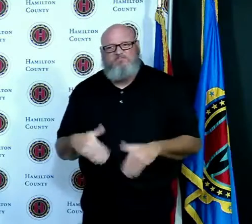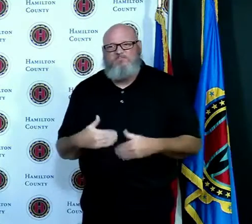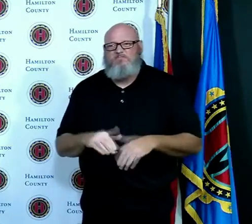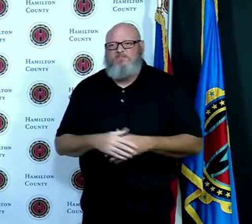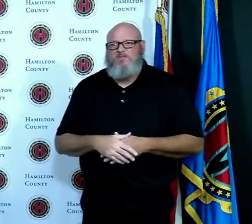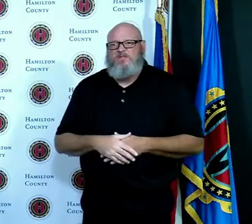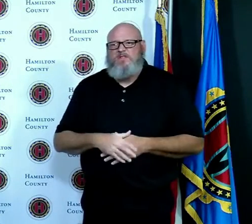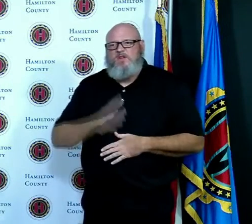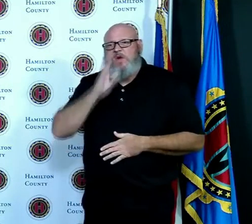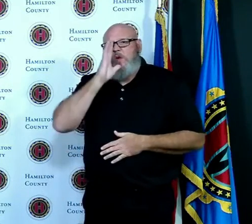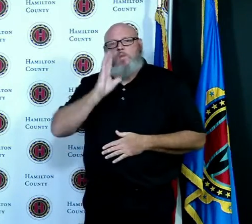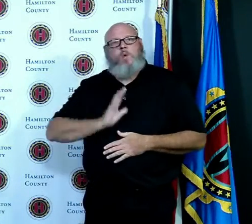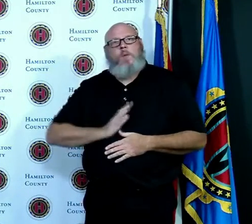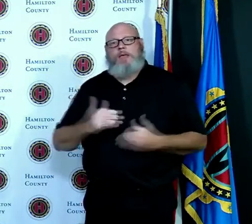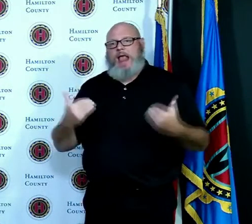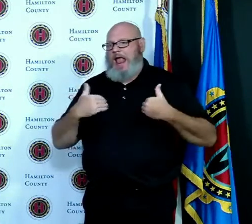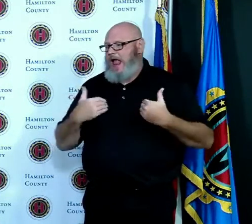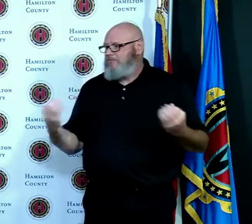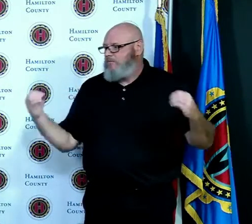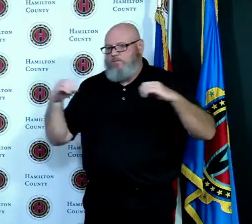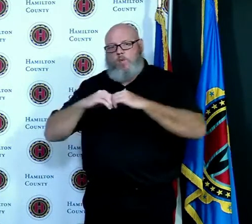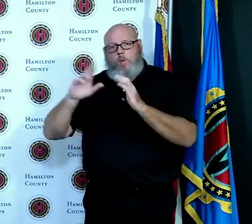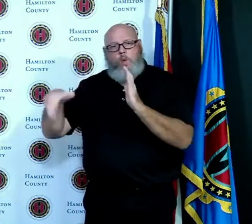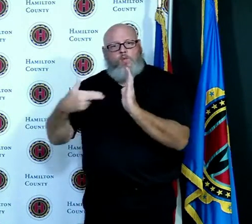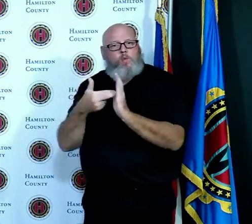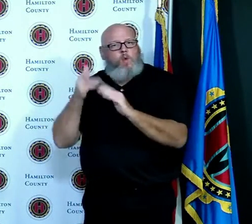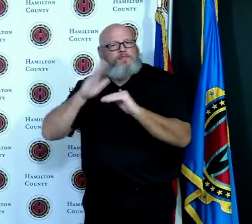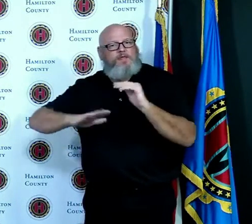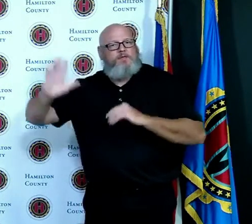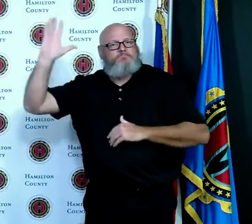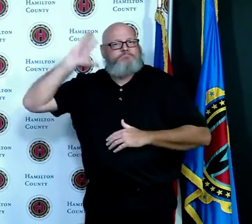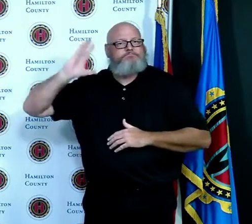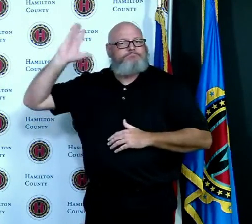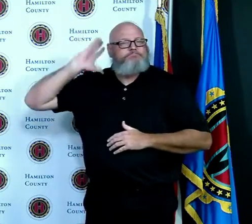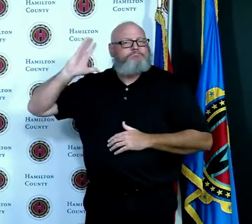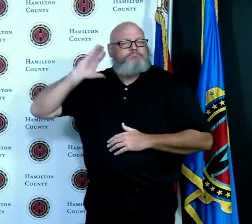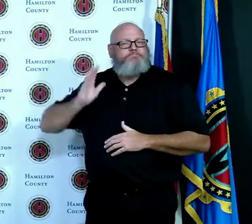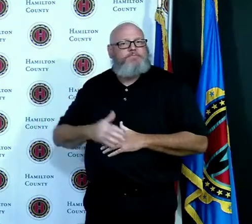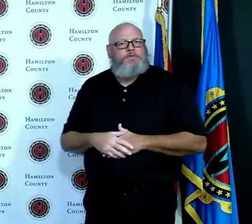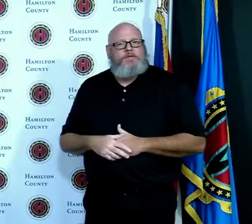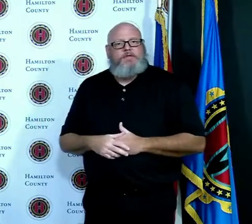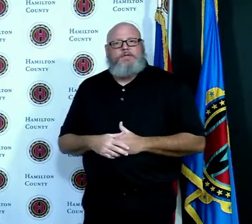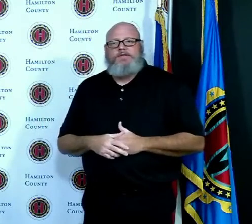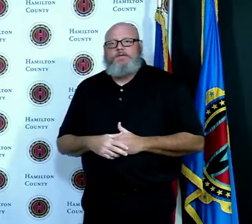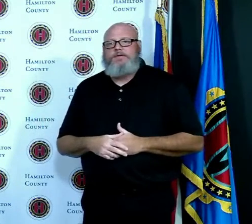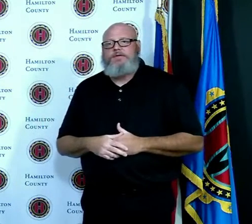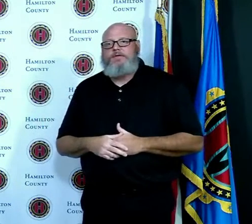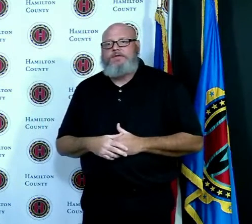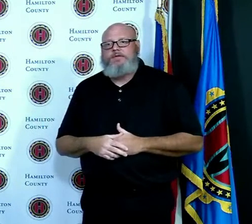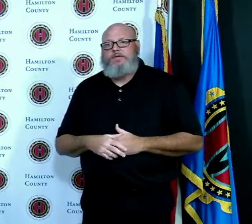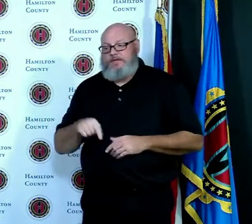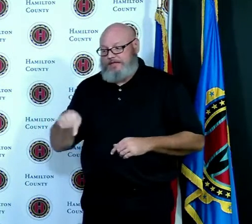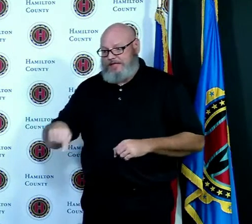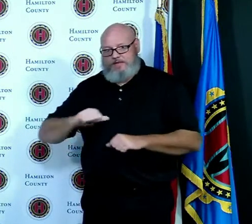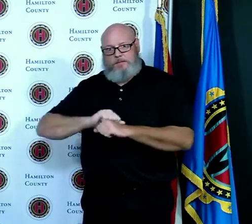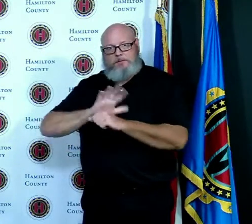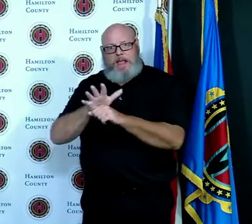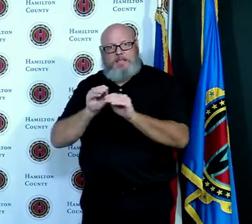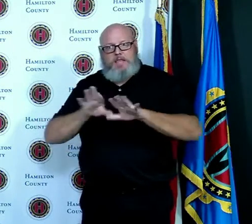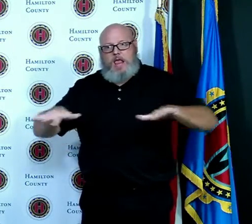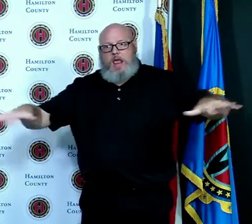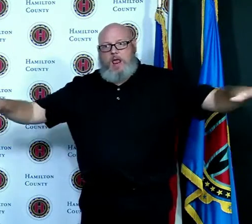think, and we've seen this borne out in national numbers, are impacted more dramatically by this pandemic. And so that